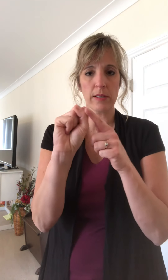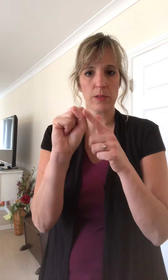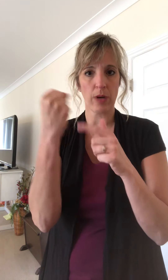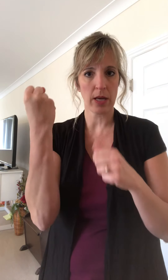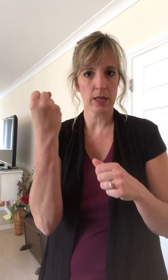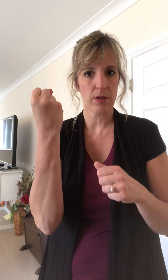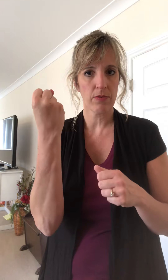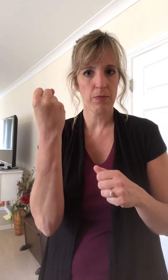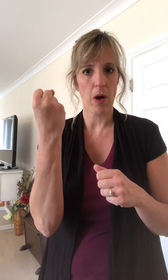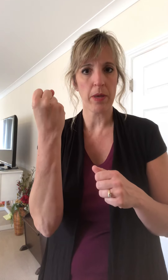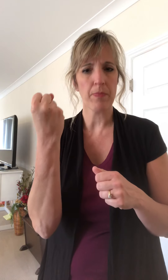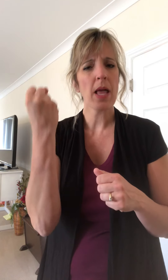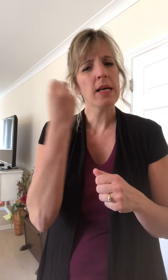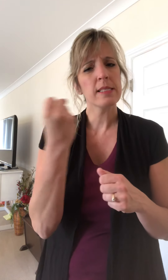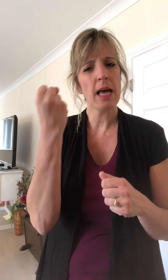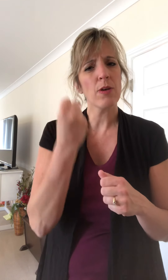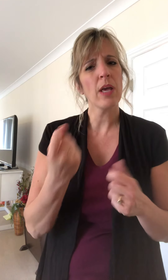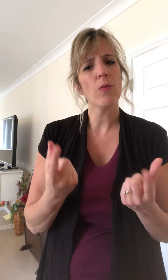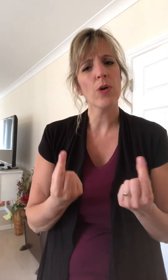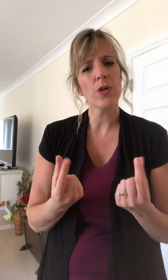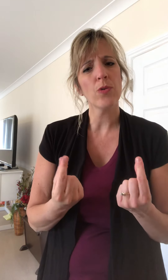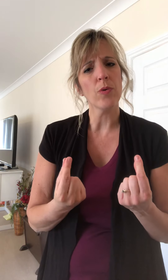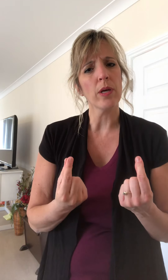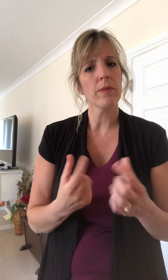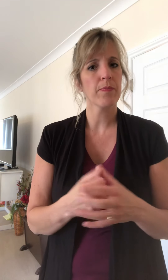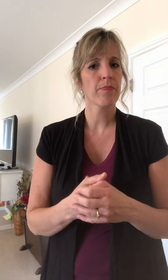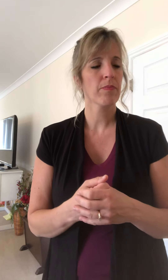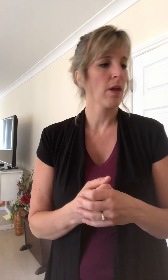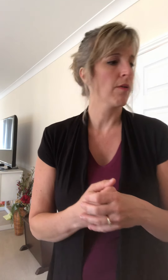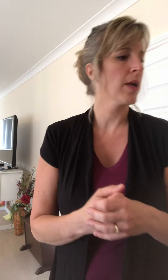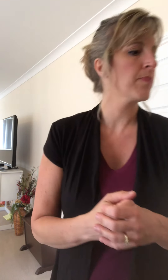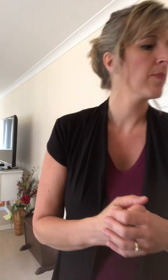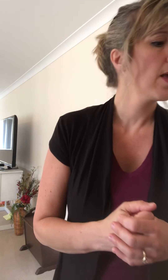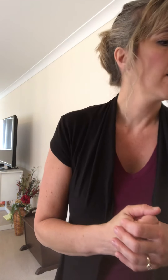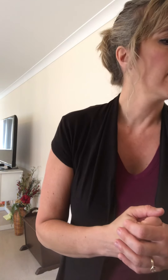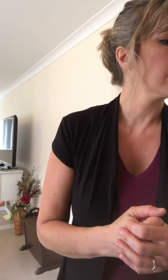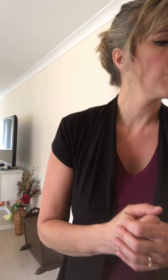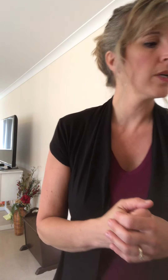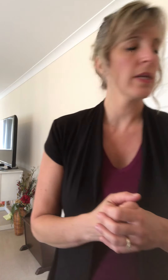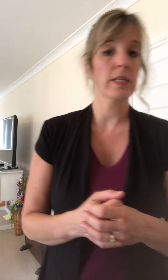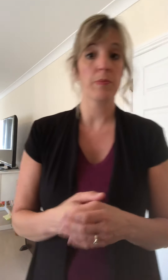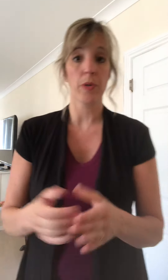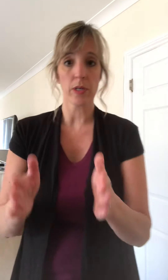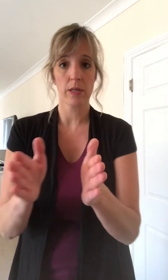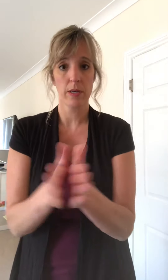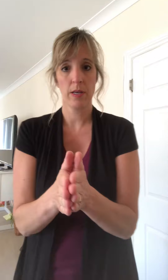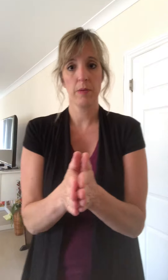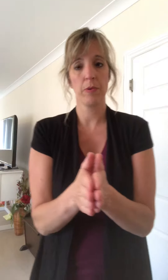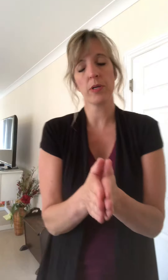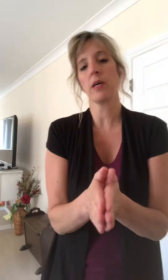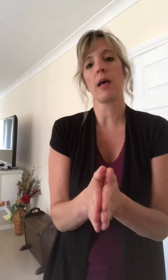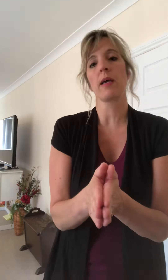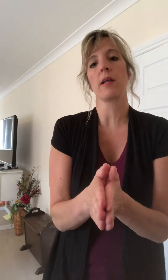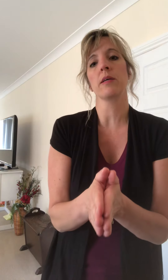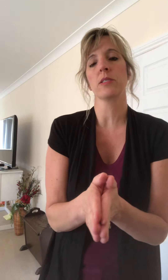S, right? Palm in. Saturday, what are you doing? All right. Next one is book. Book, I kind of